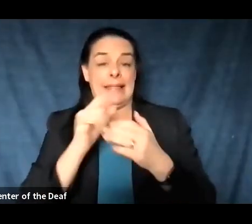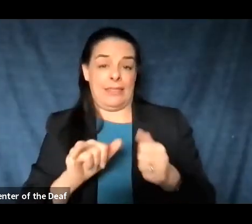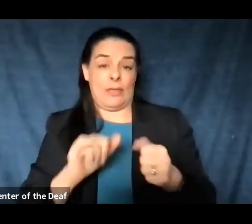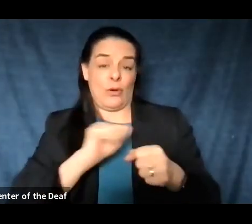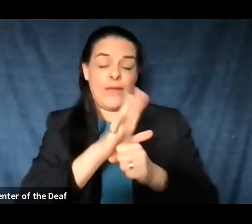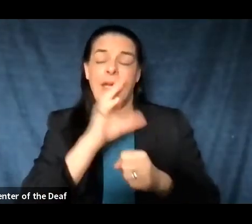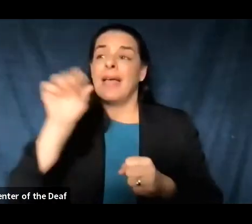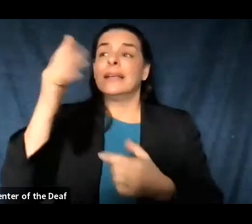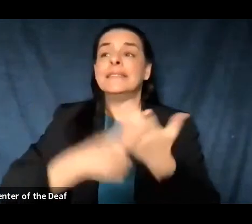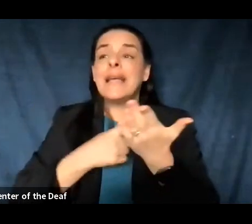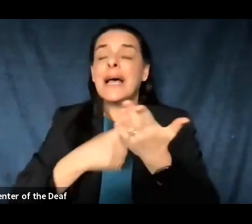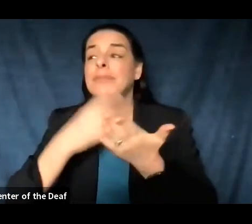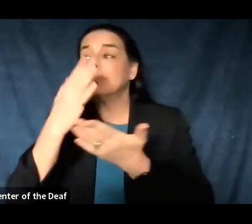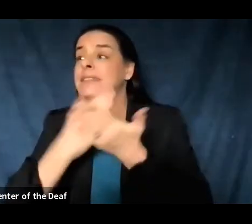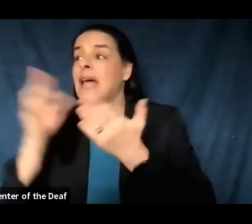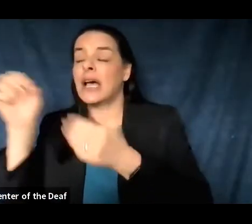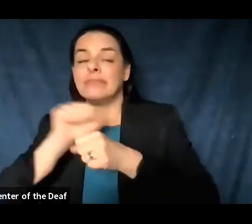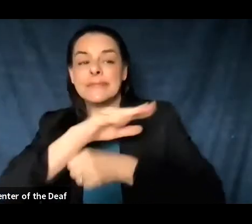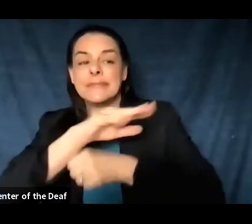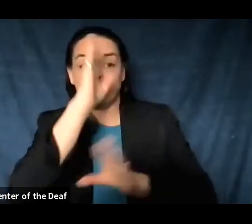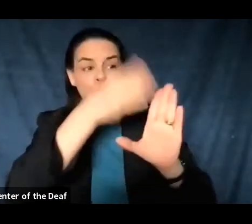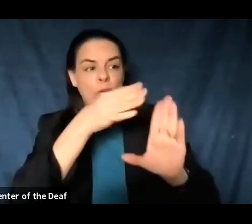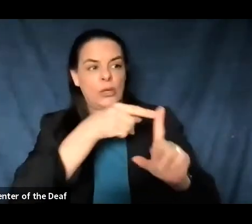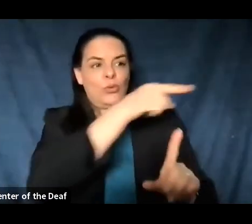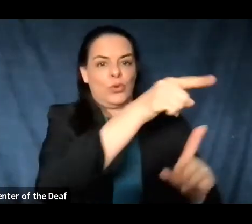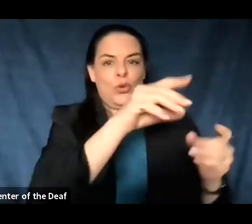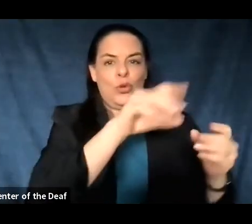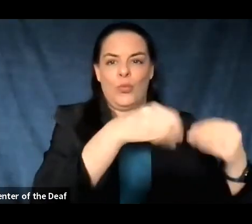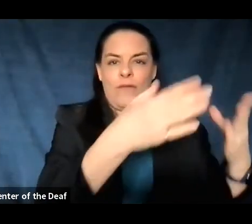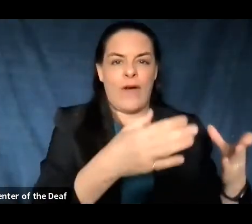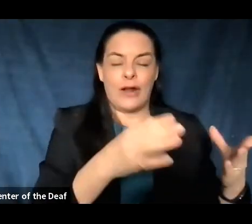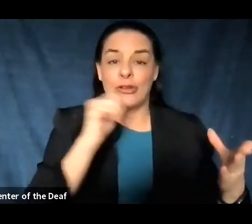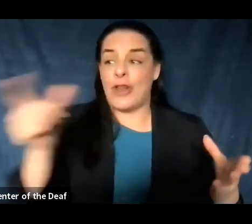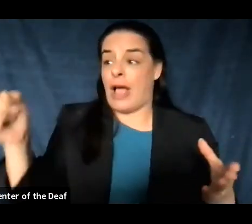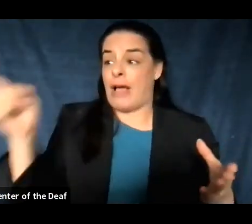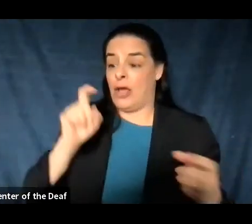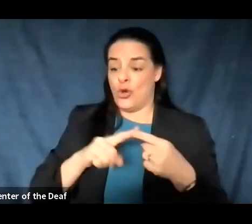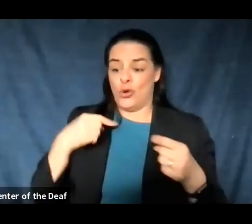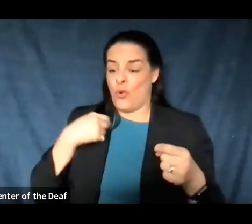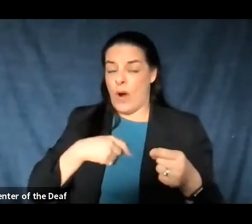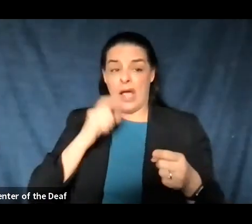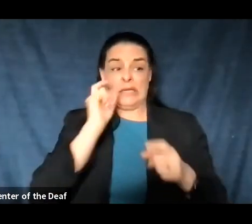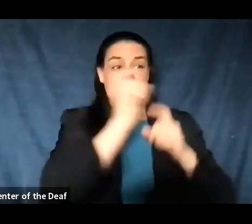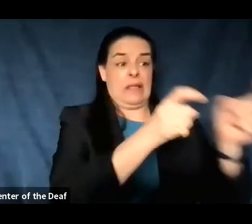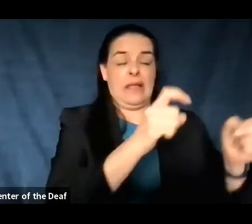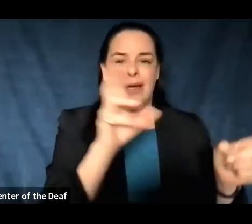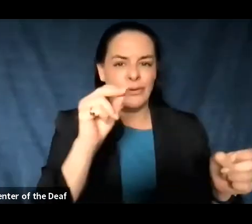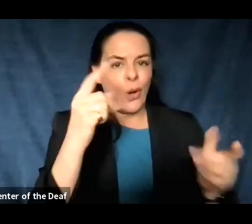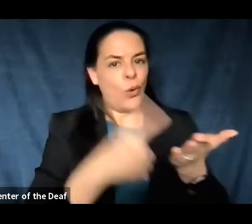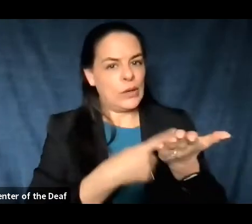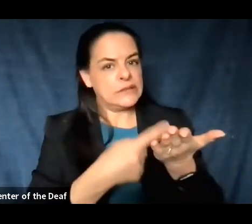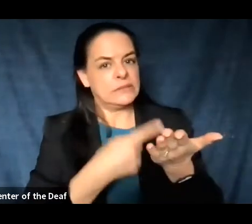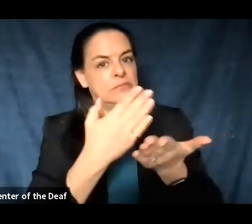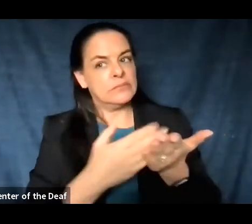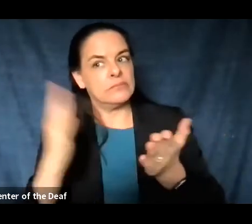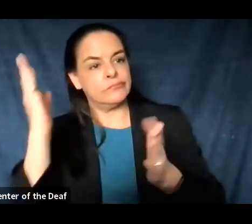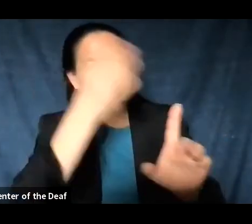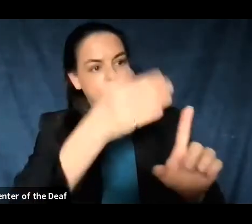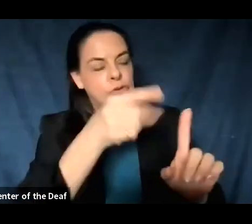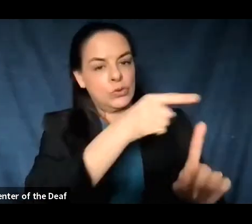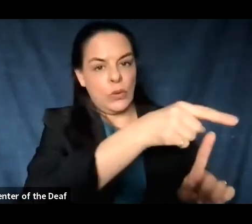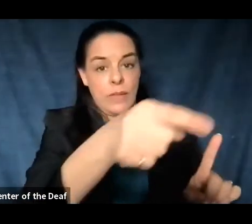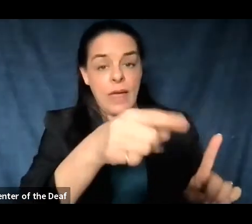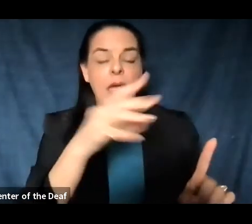They don't come to us. We don't redistribute them. Those go straight directly to those providers. And we're using a spreadsheet